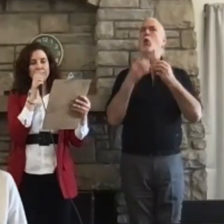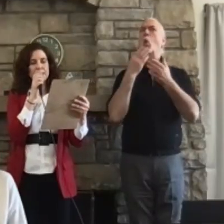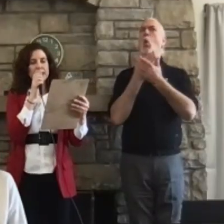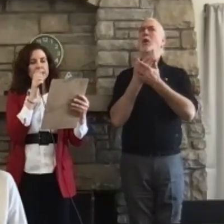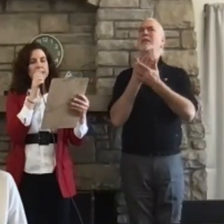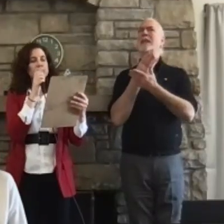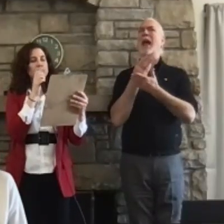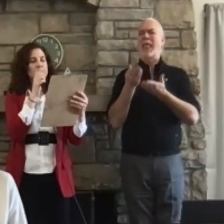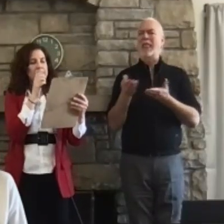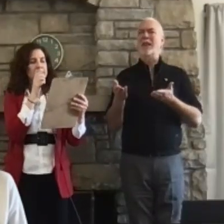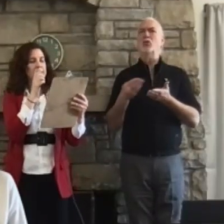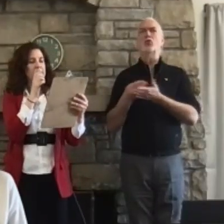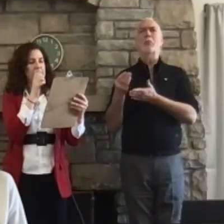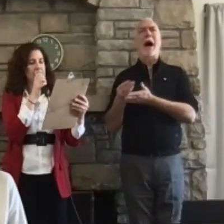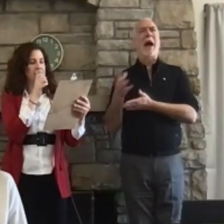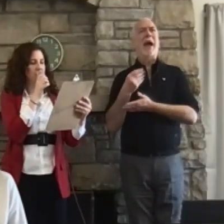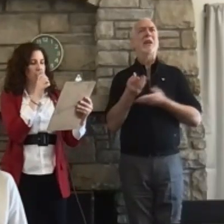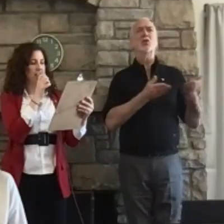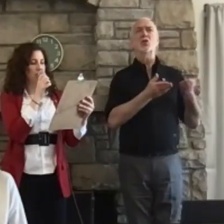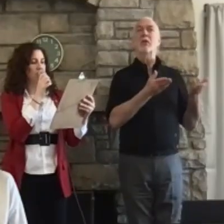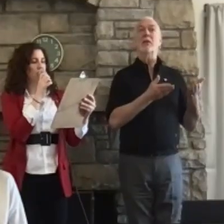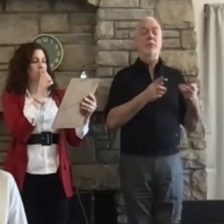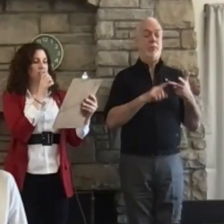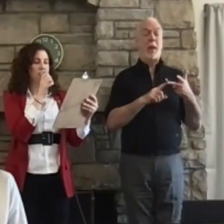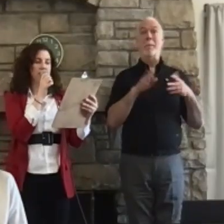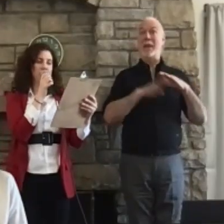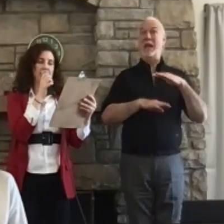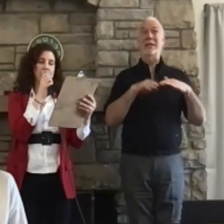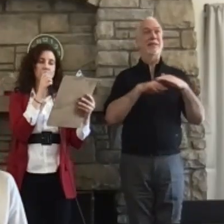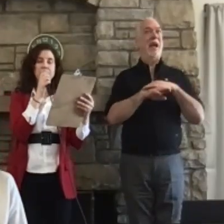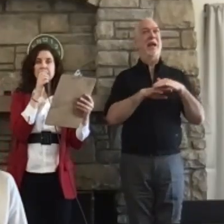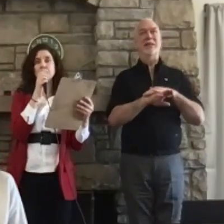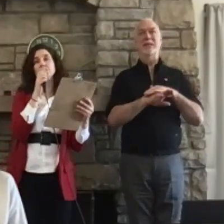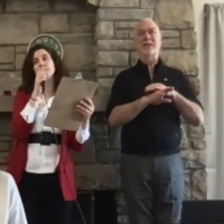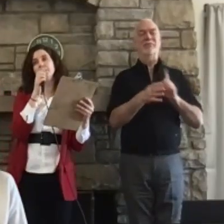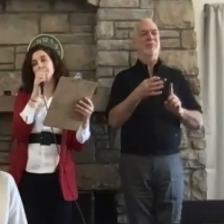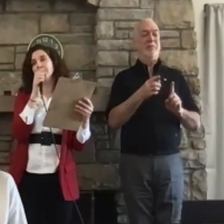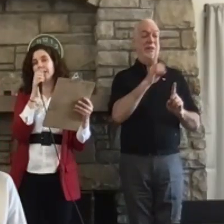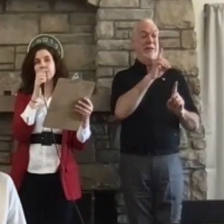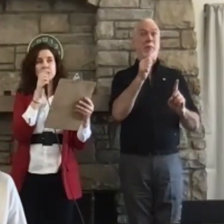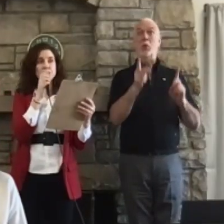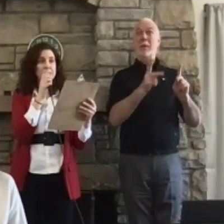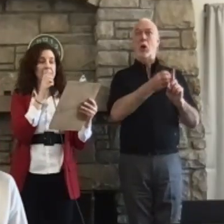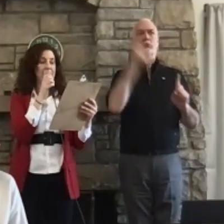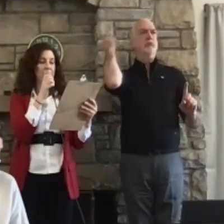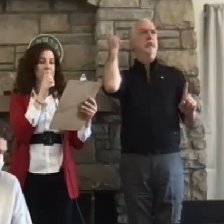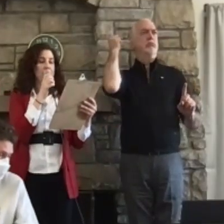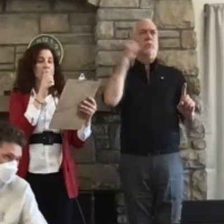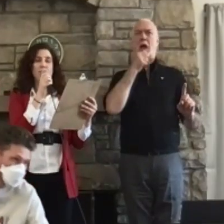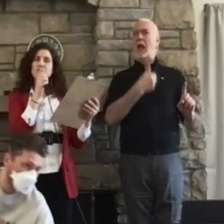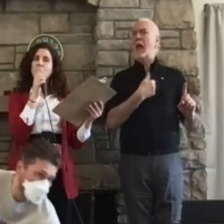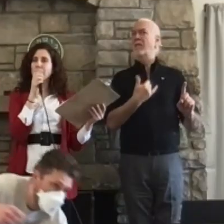services. These most basic access accommodations are still being withheld from disabled people in our country